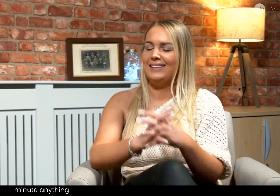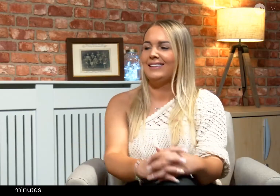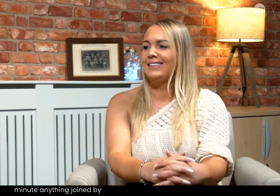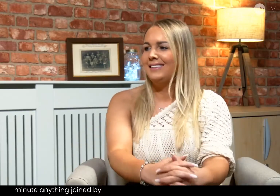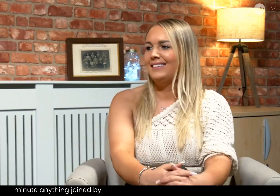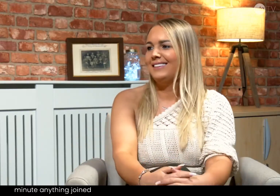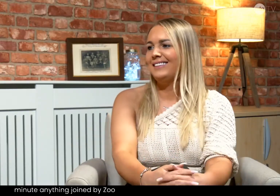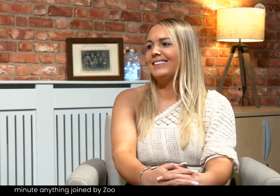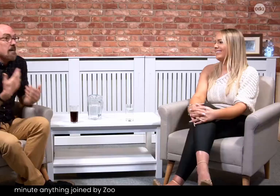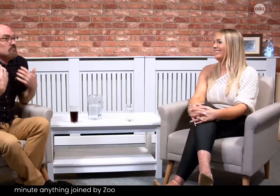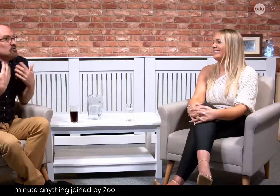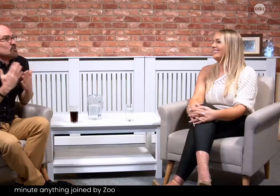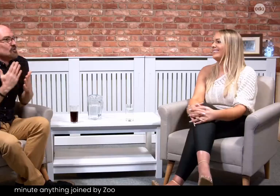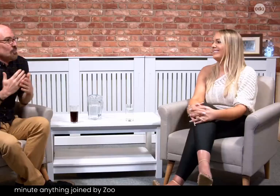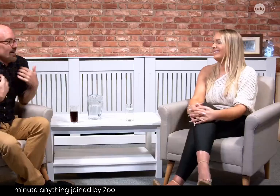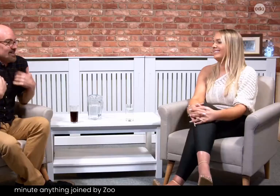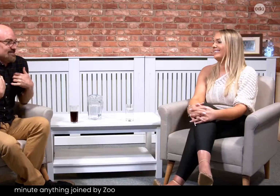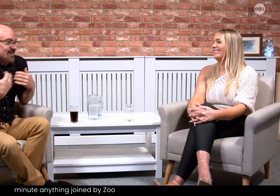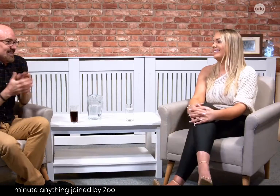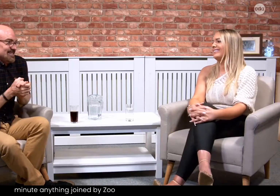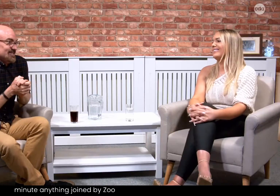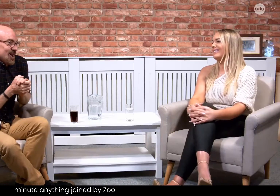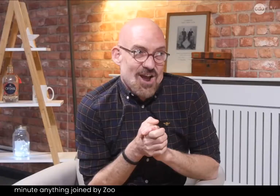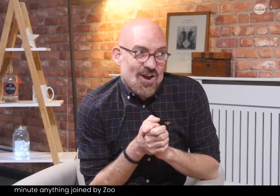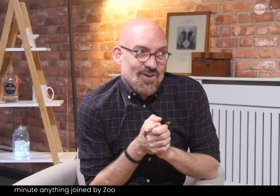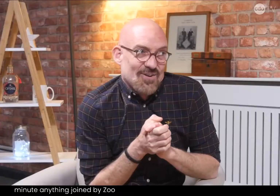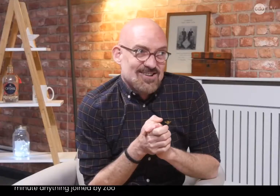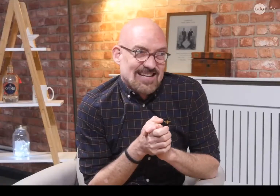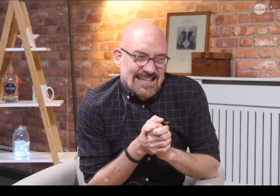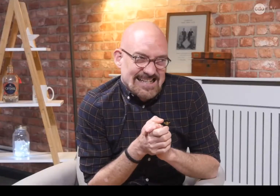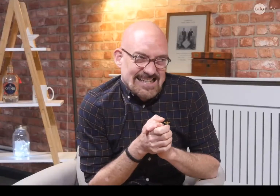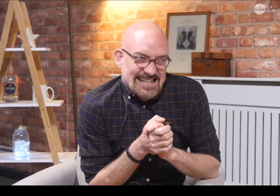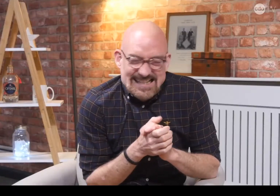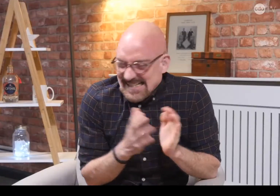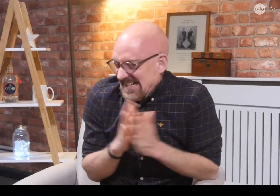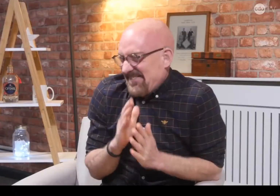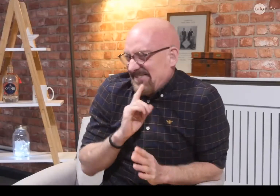Me too. Thank you so much for inviting me. Oh, well, I'm very excited.